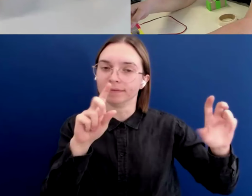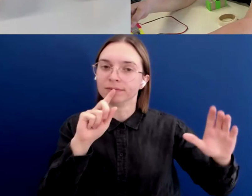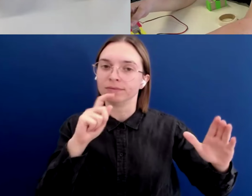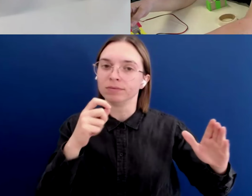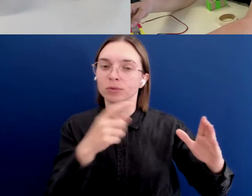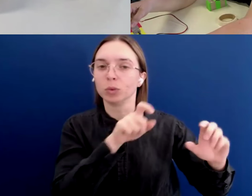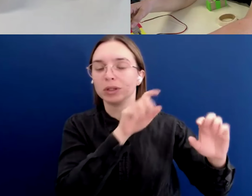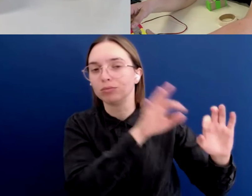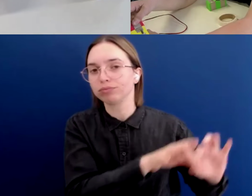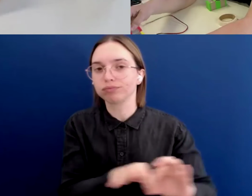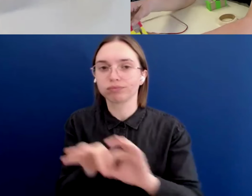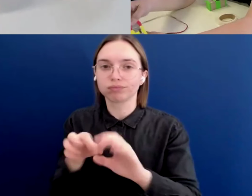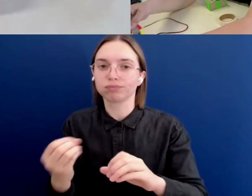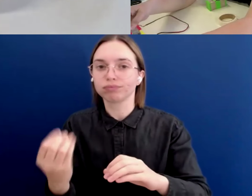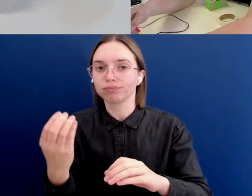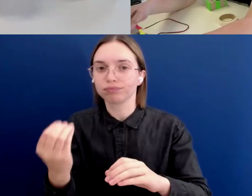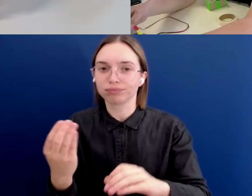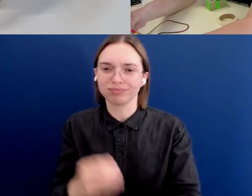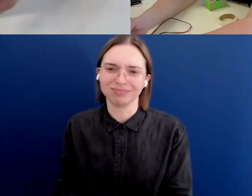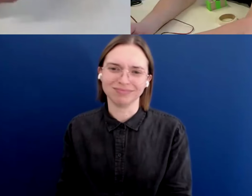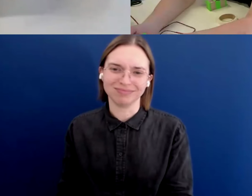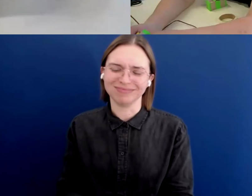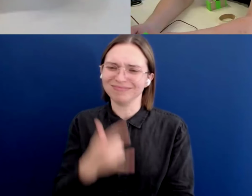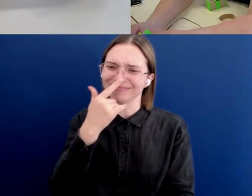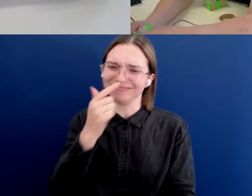I hate live demos.